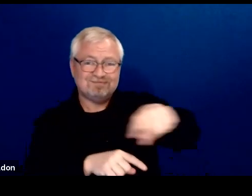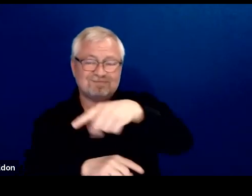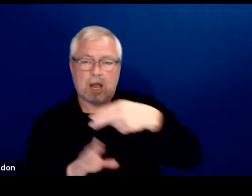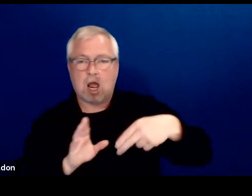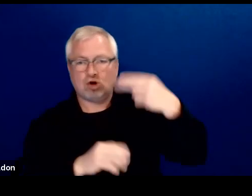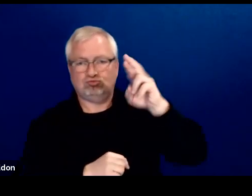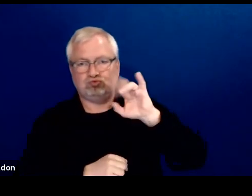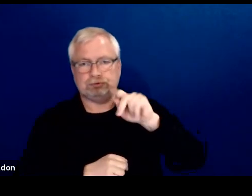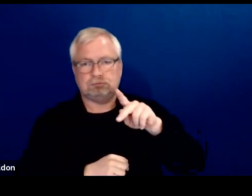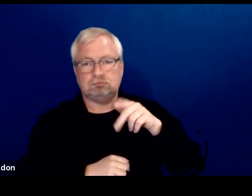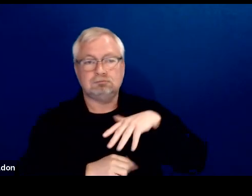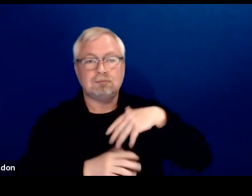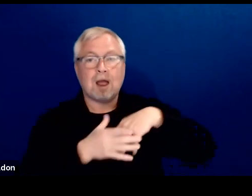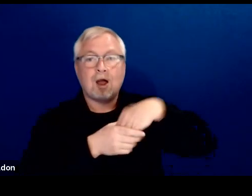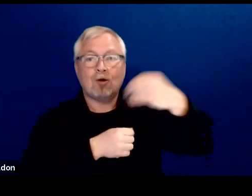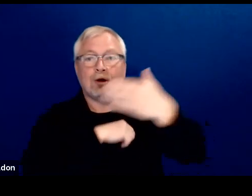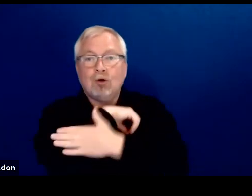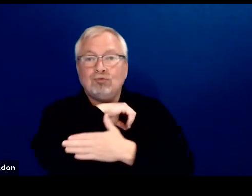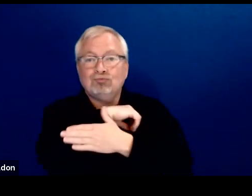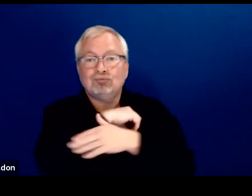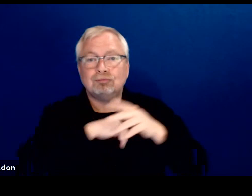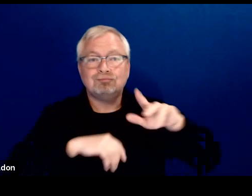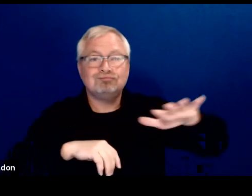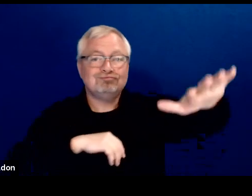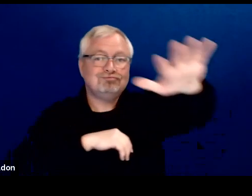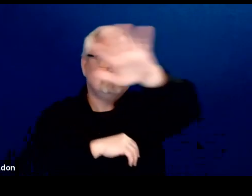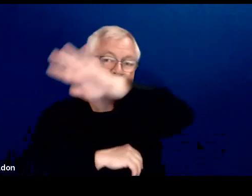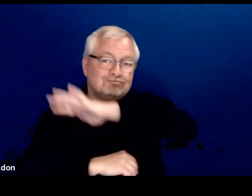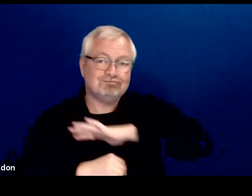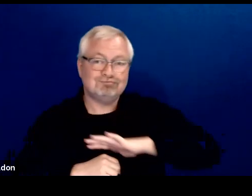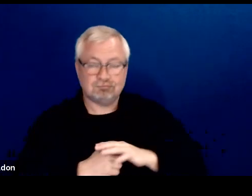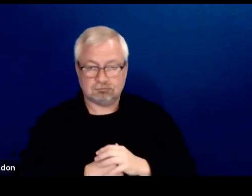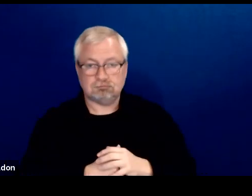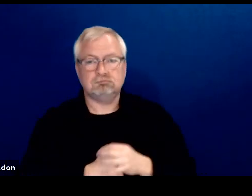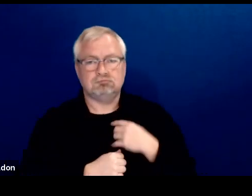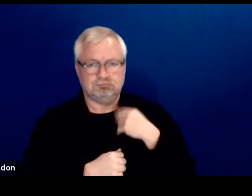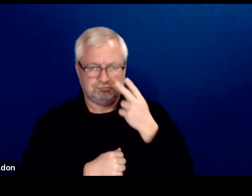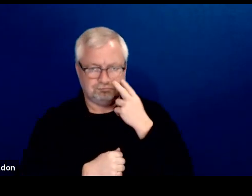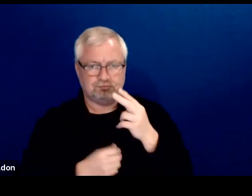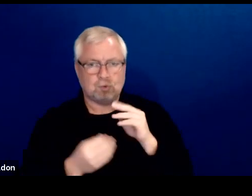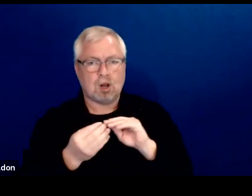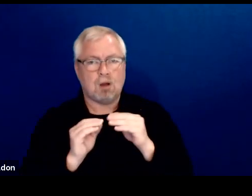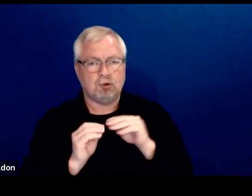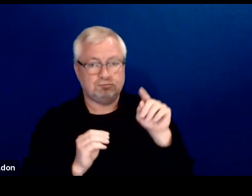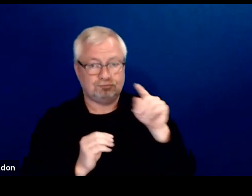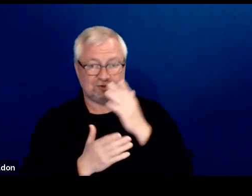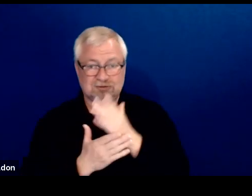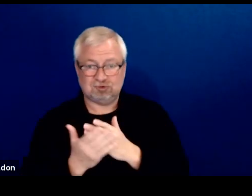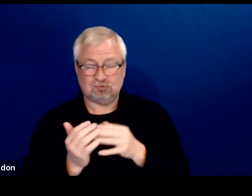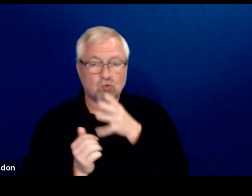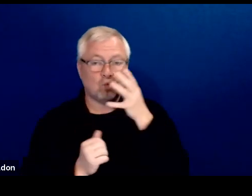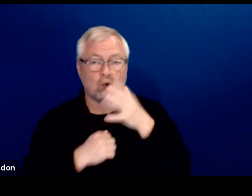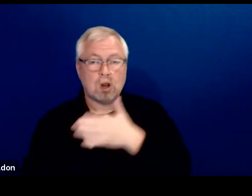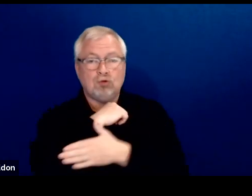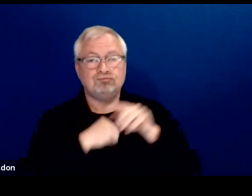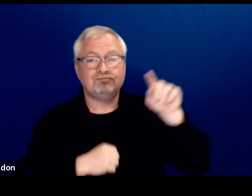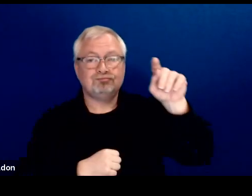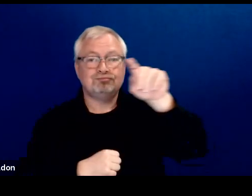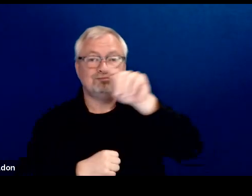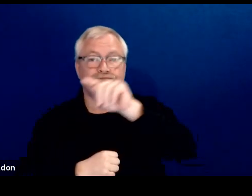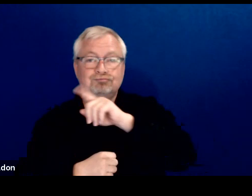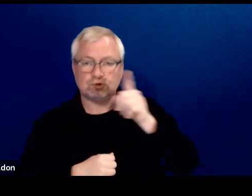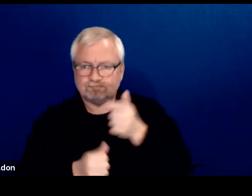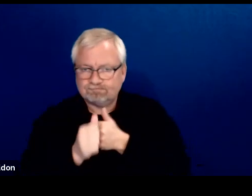We've seen some metrics suggesting that people in some of the rural areas of the state may be following the social distancing guidance with a little less